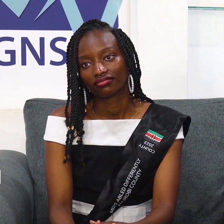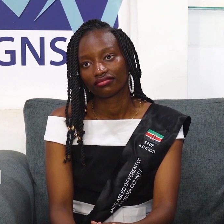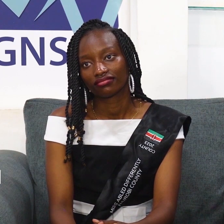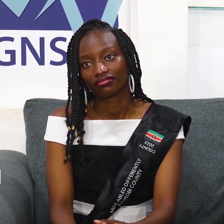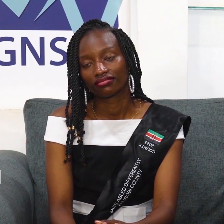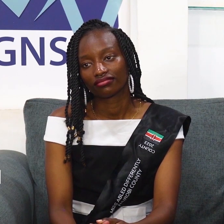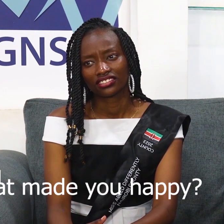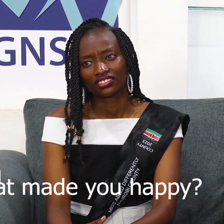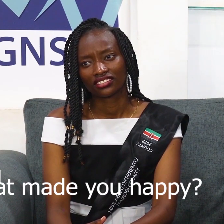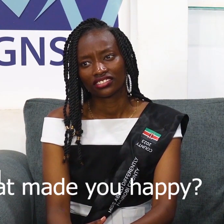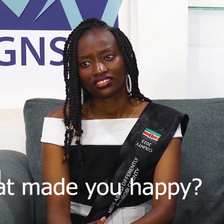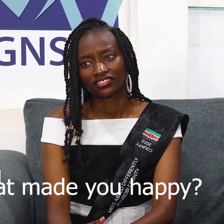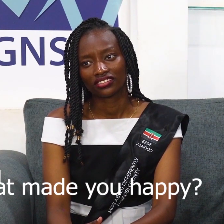hard.